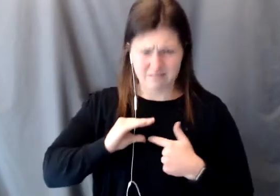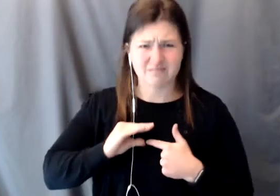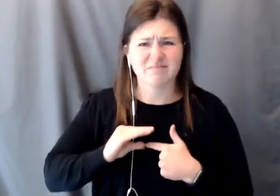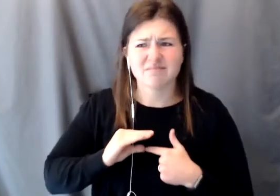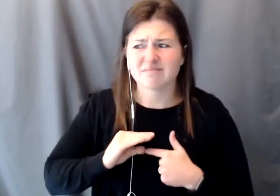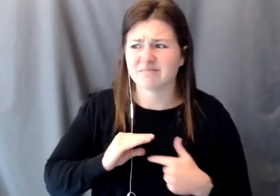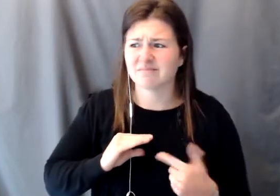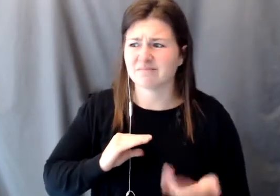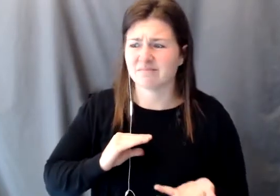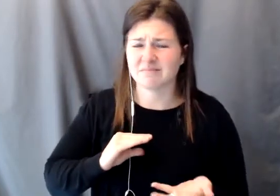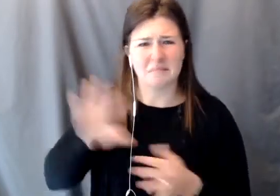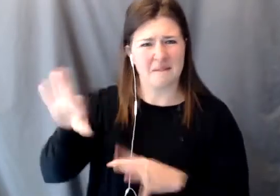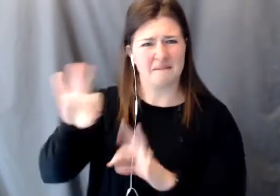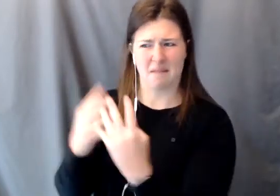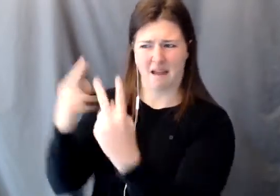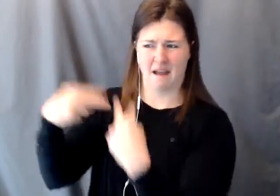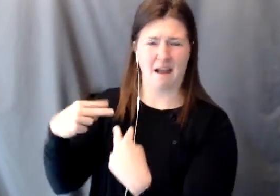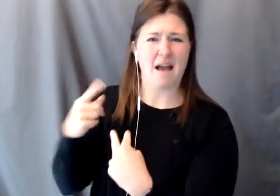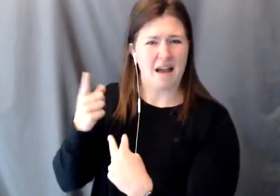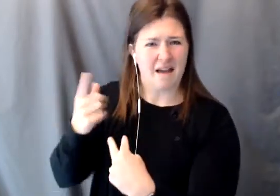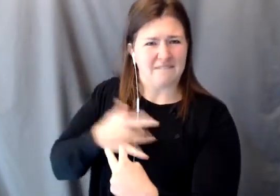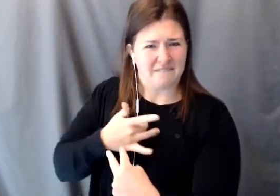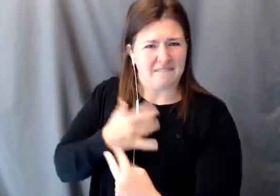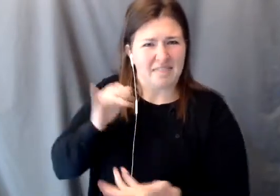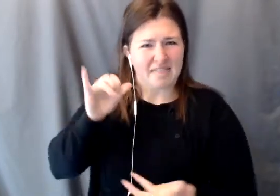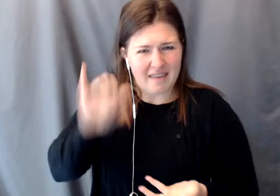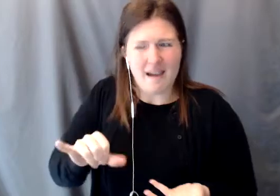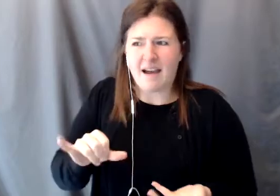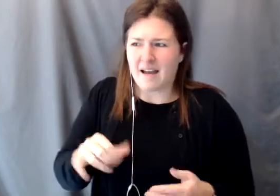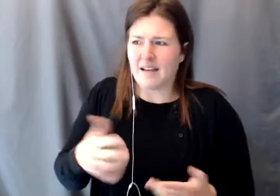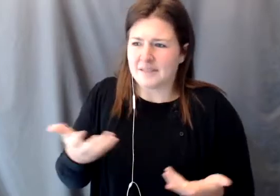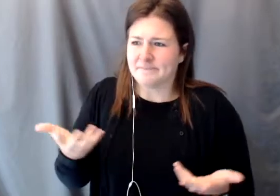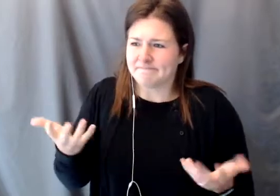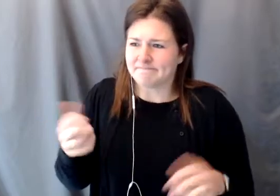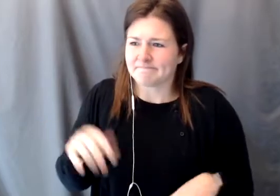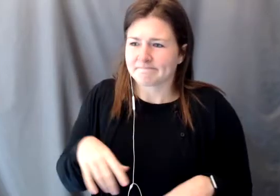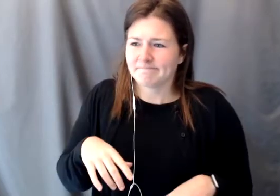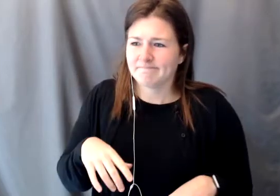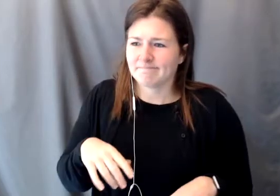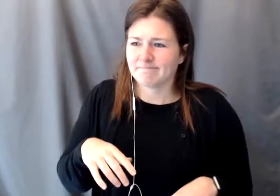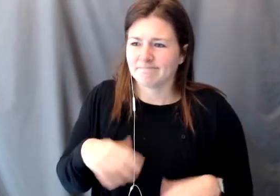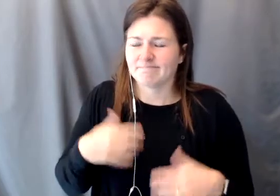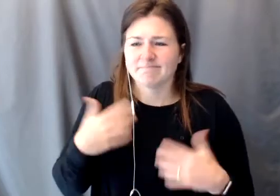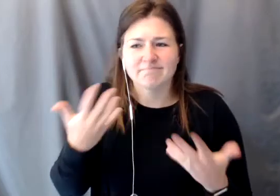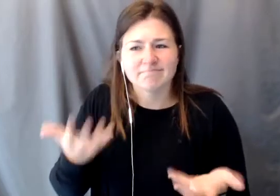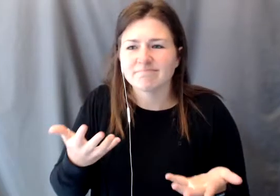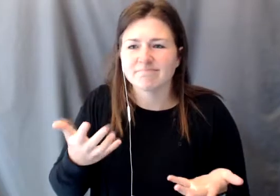everything they said seemed like an accusation to me, or just like this place, like putting me down, like I'm not good